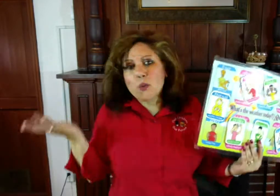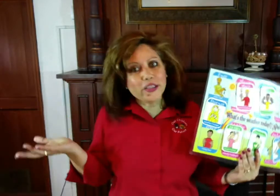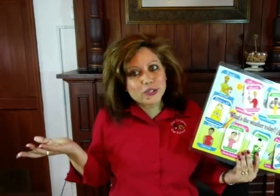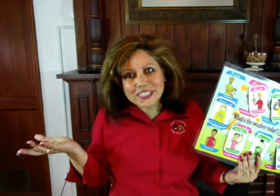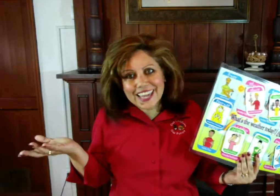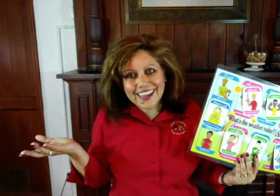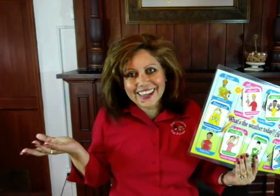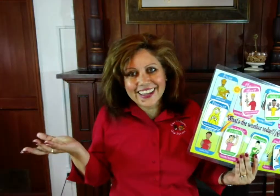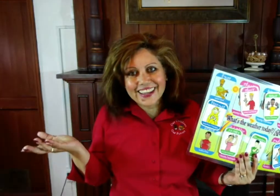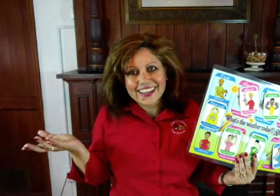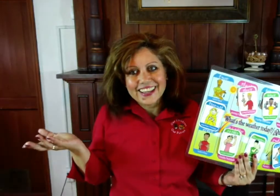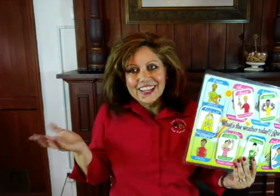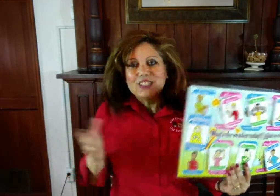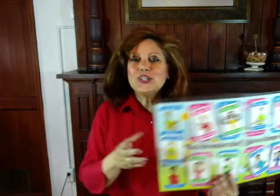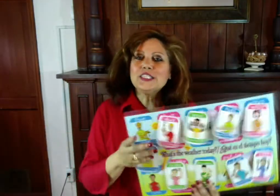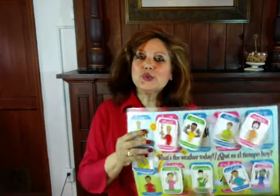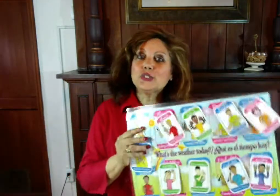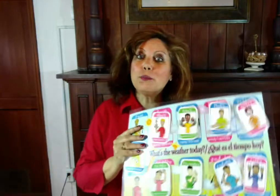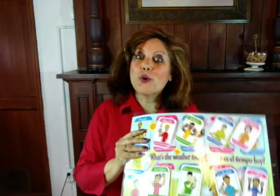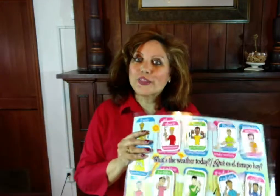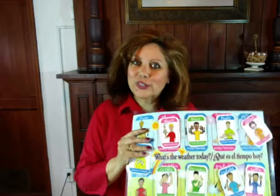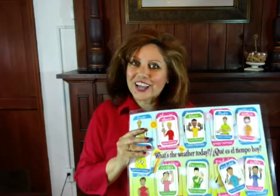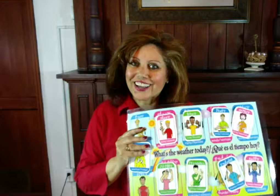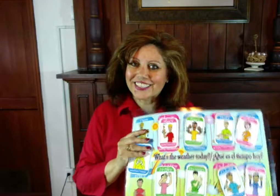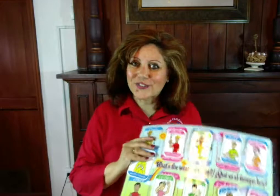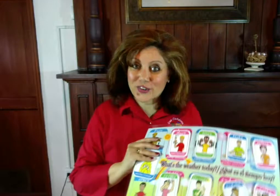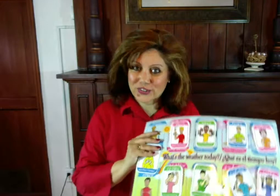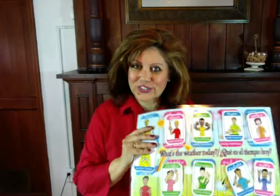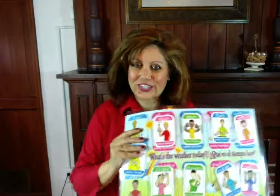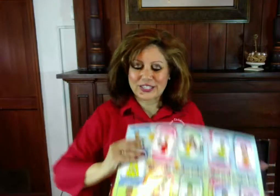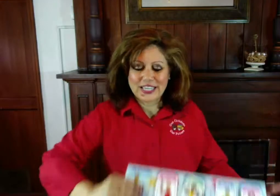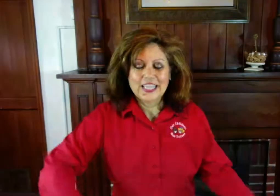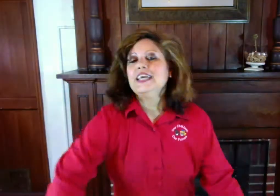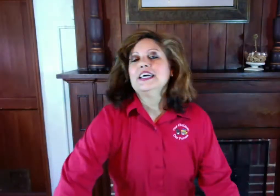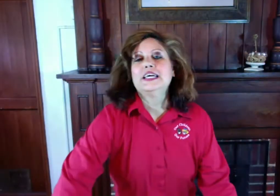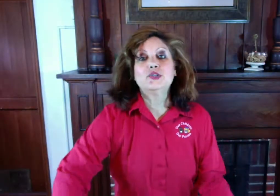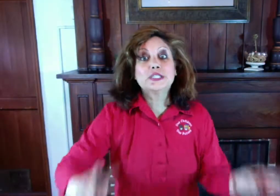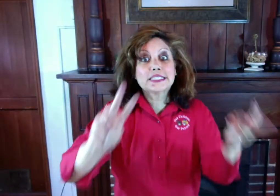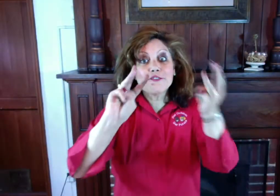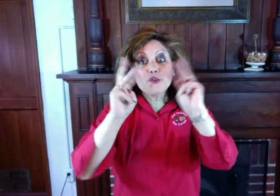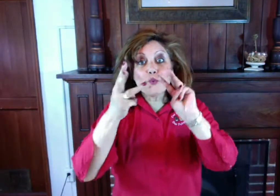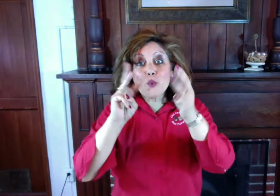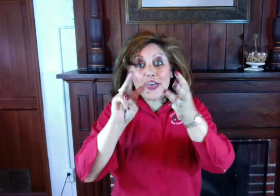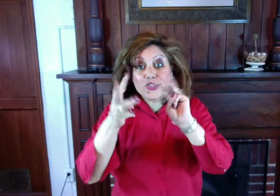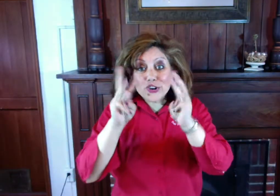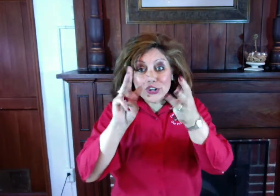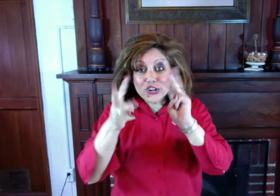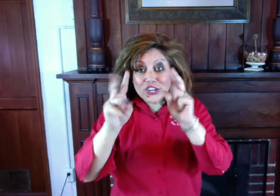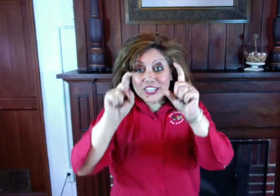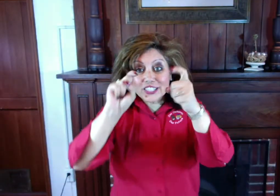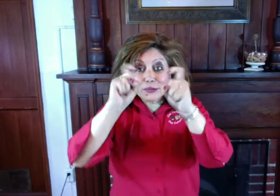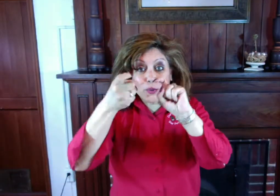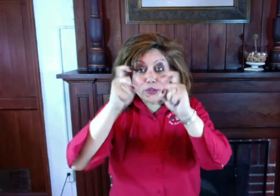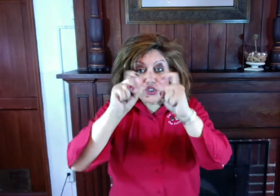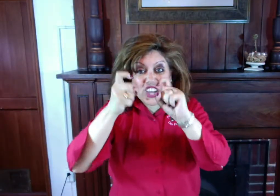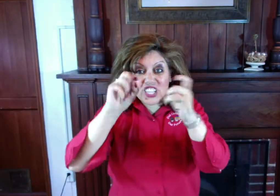weather today. So let's do some weather signs first. Here's the sign for weather, because the weather changes,